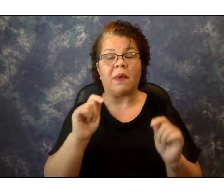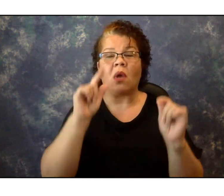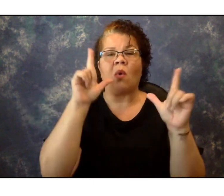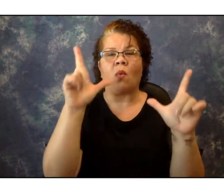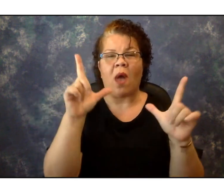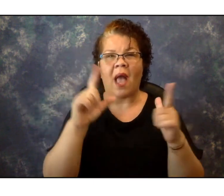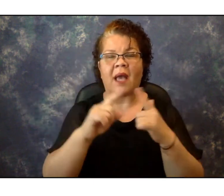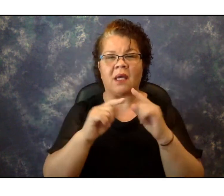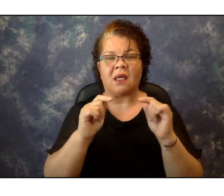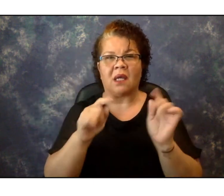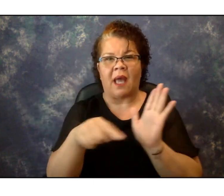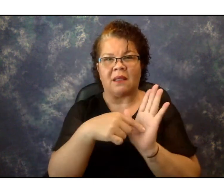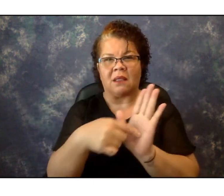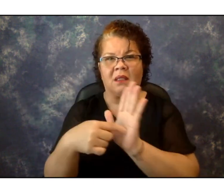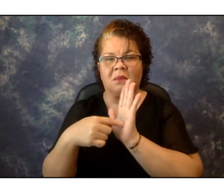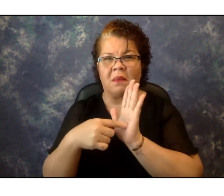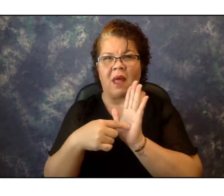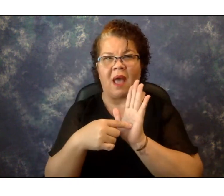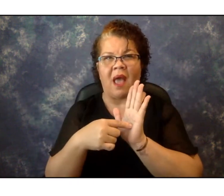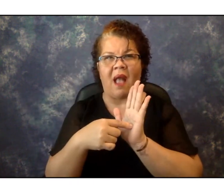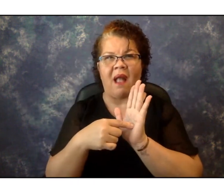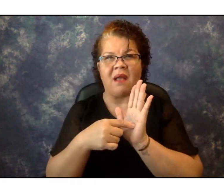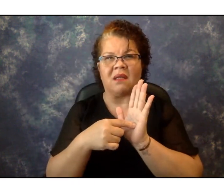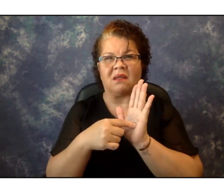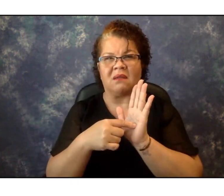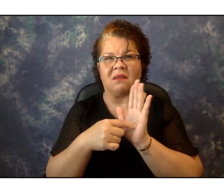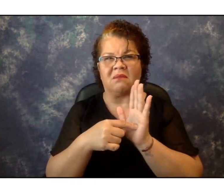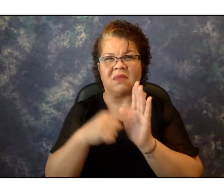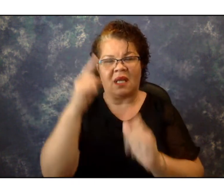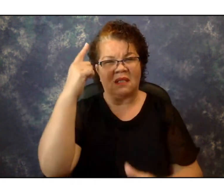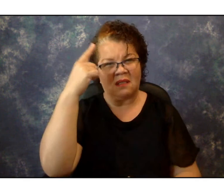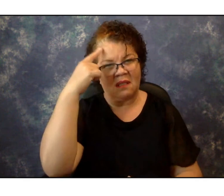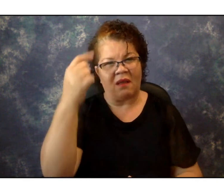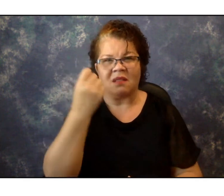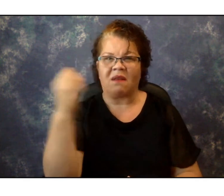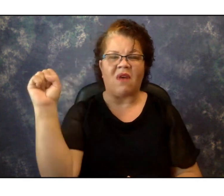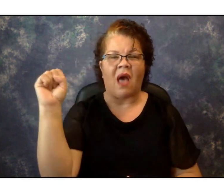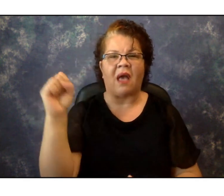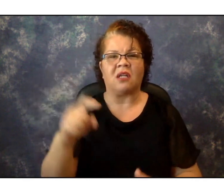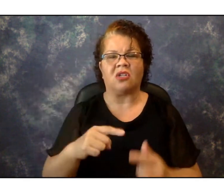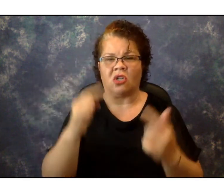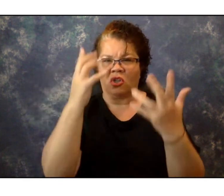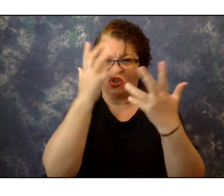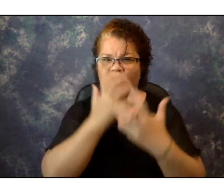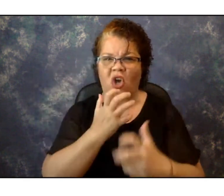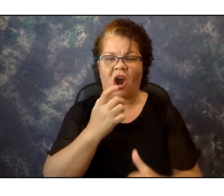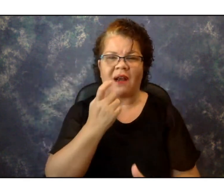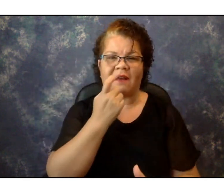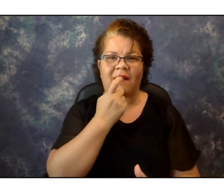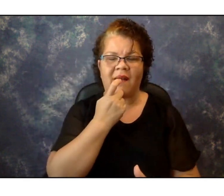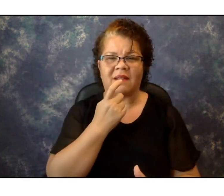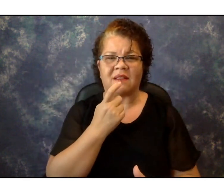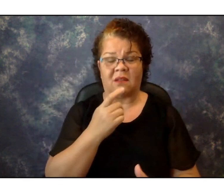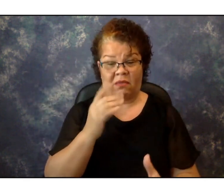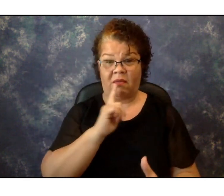dark glass. There are things that cannot be seen but must